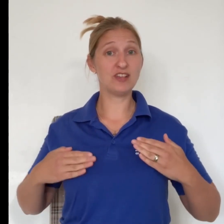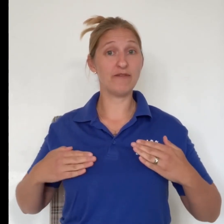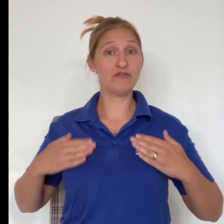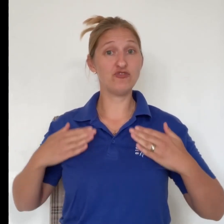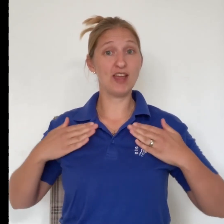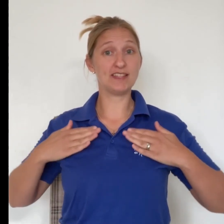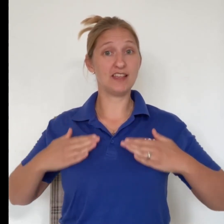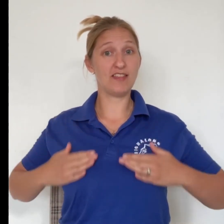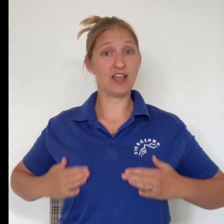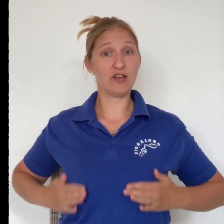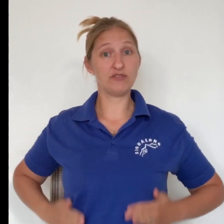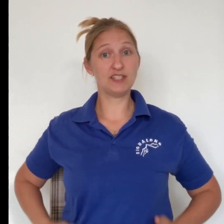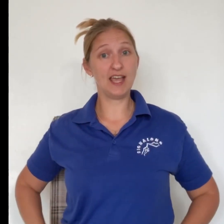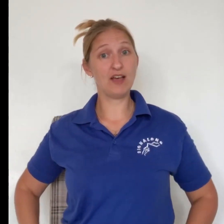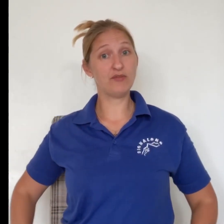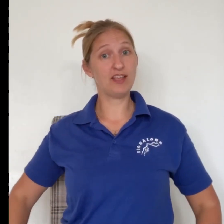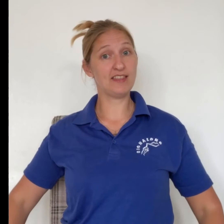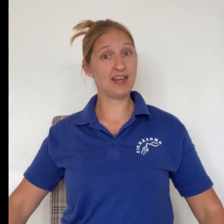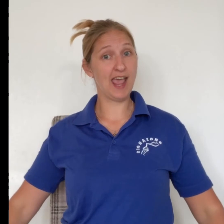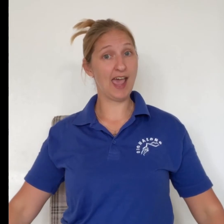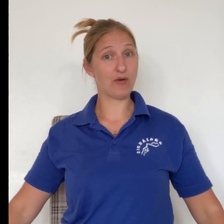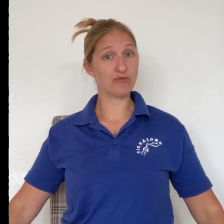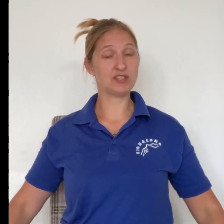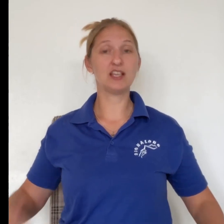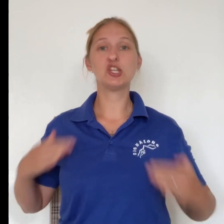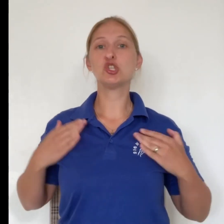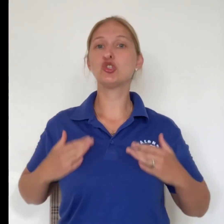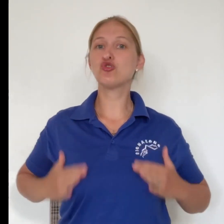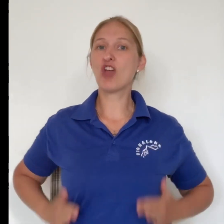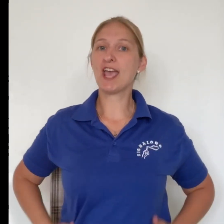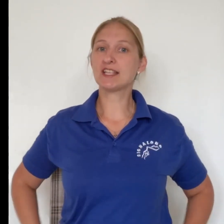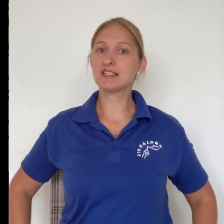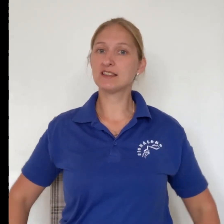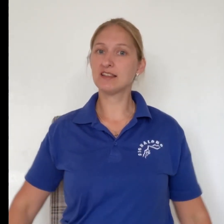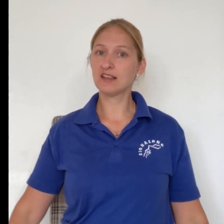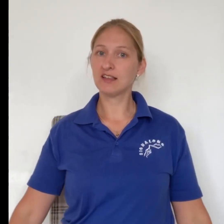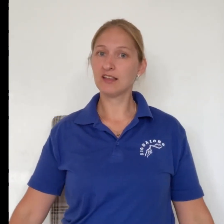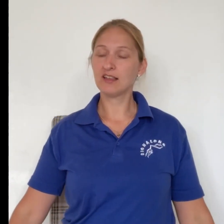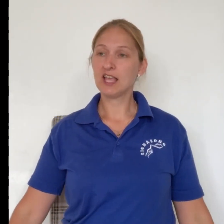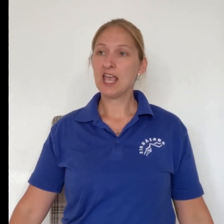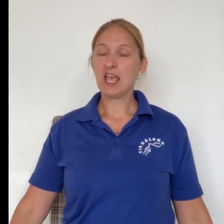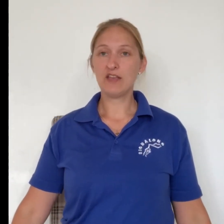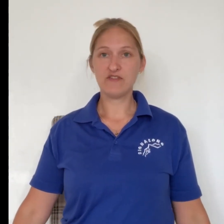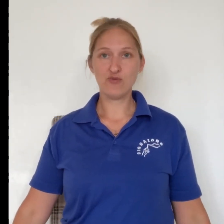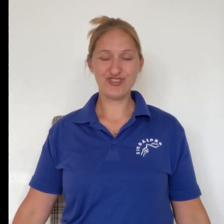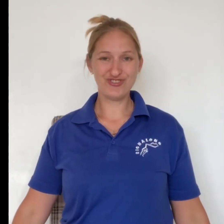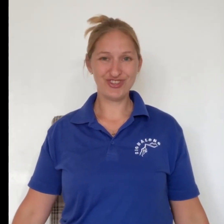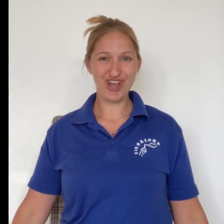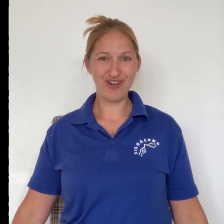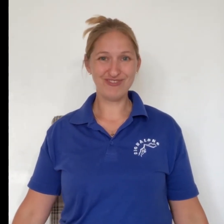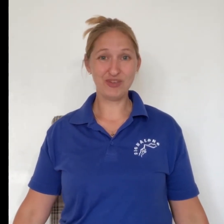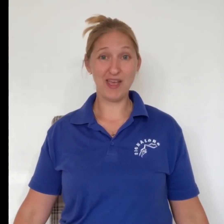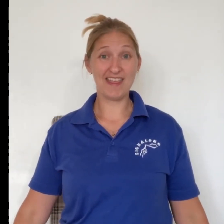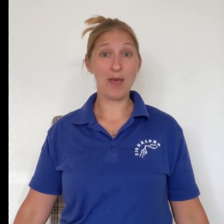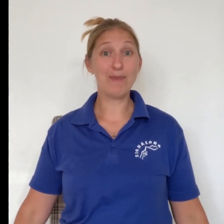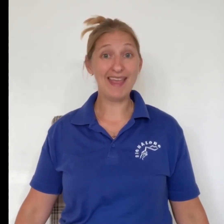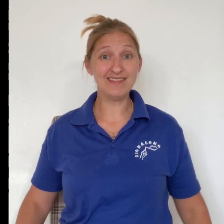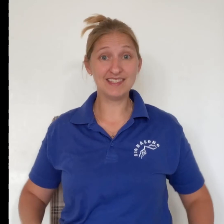for dress, and that goes down and then out. Dress. If you want your child to wear their pants,